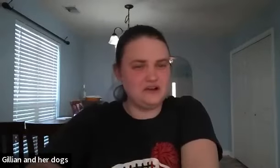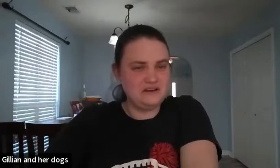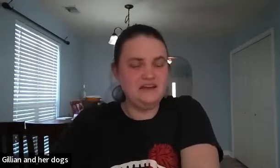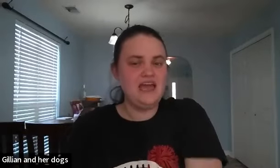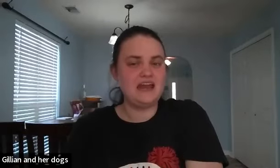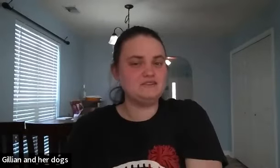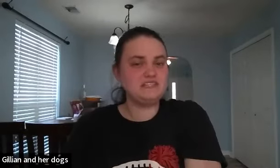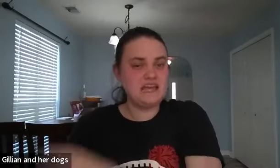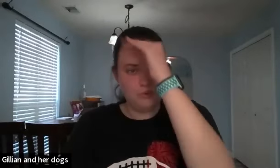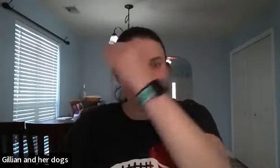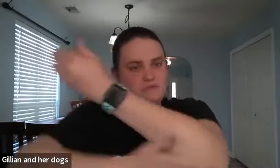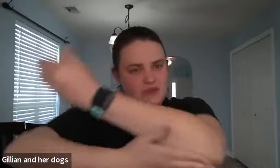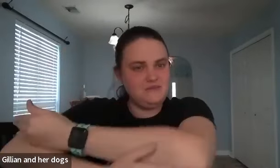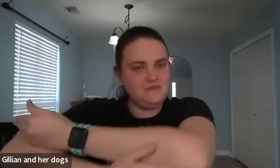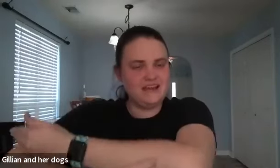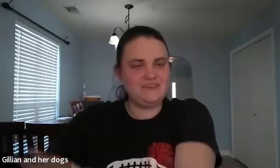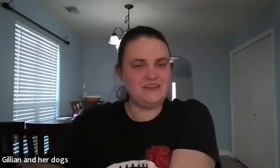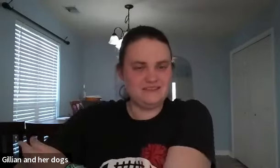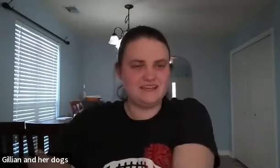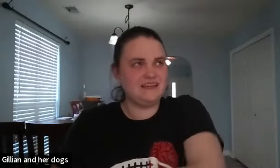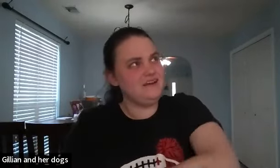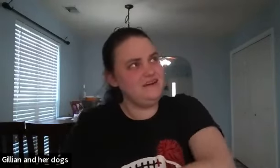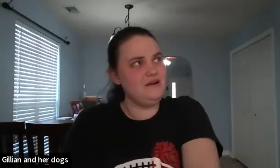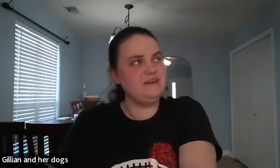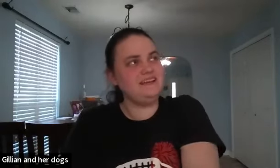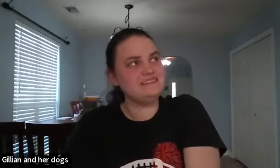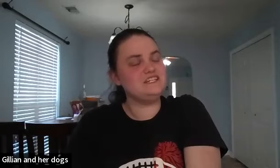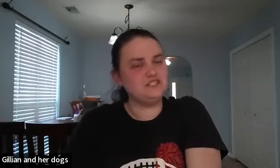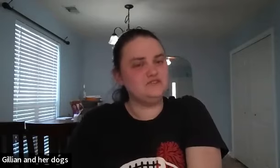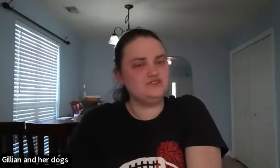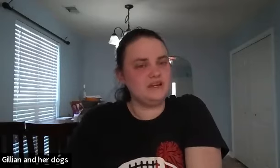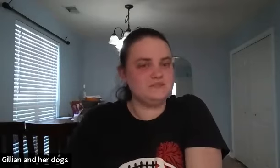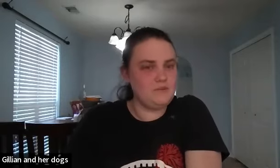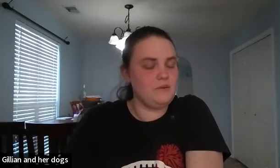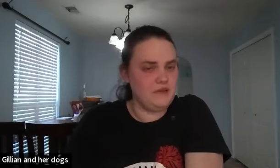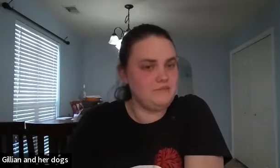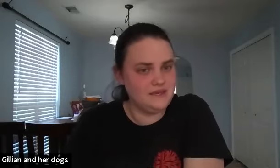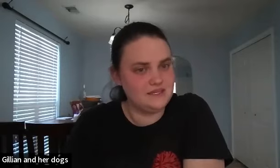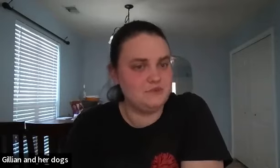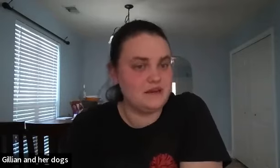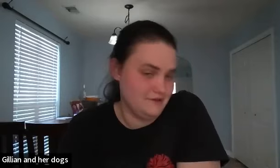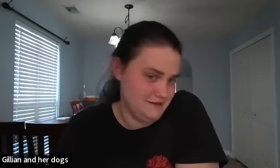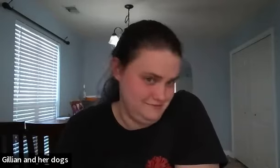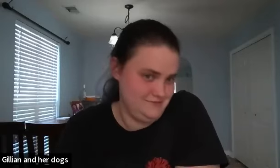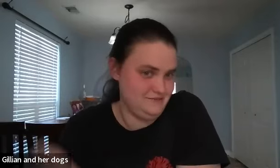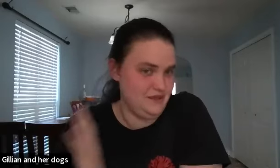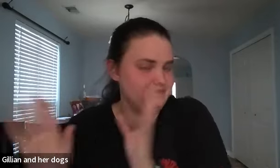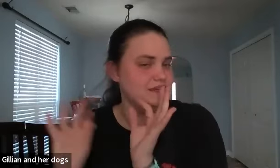daughter and I'll say boy, baby. And I think it's like, oh, I mean, I guess I should straight up say what baby is, but I forget to like, you